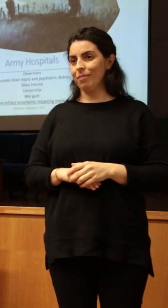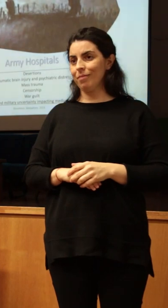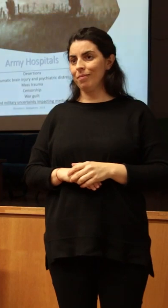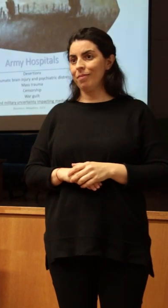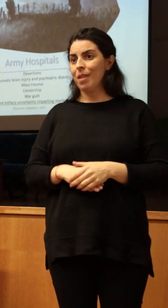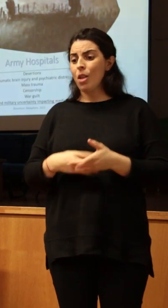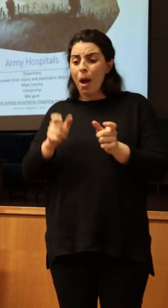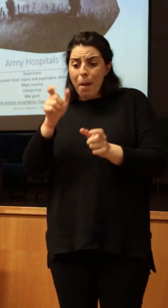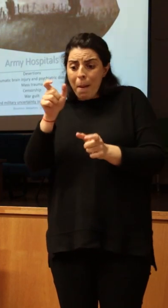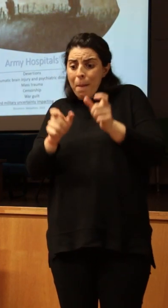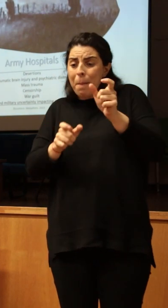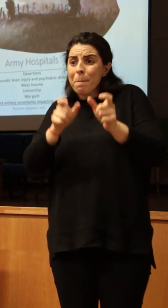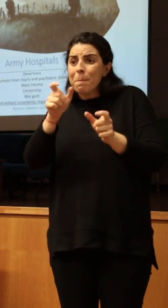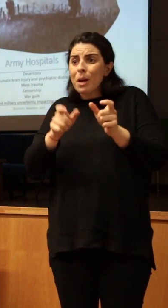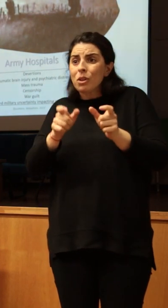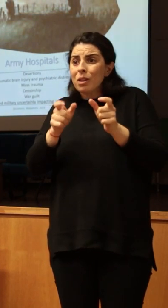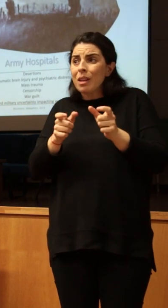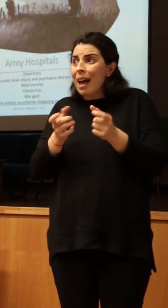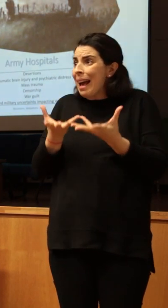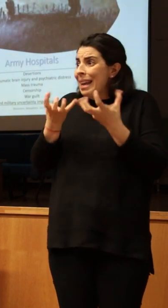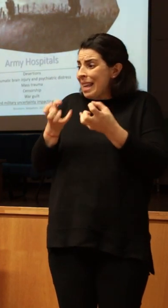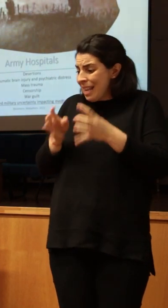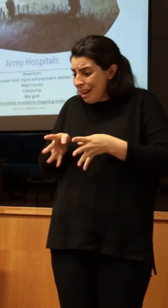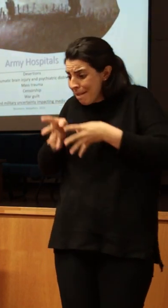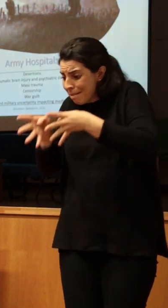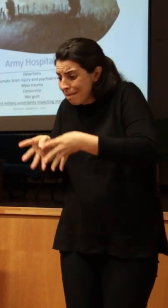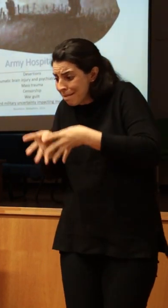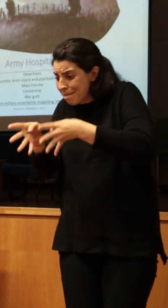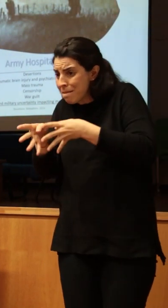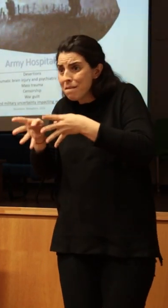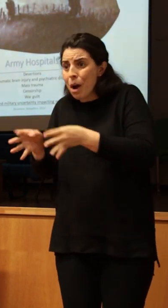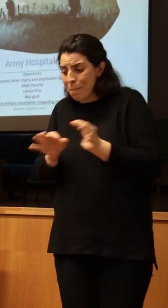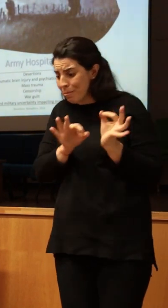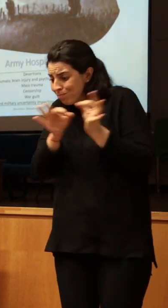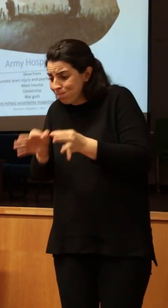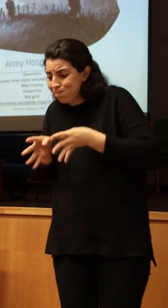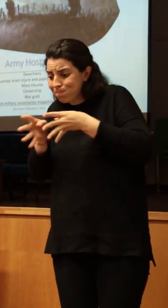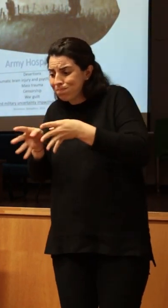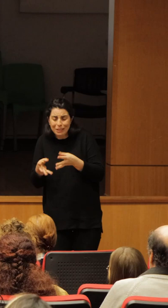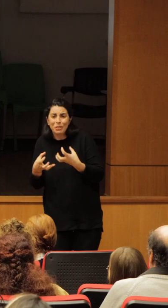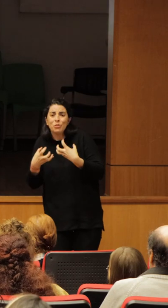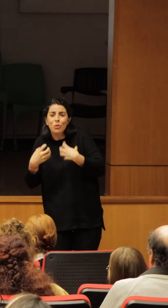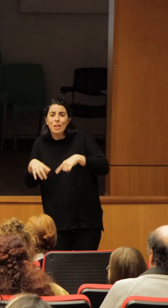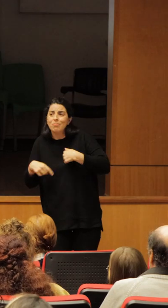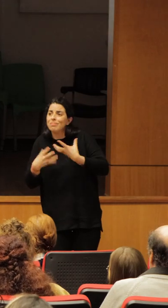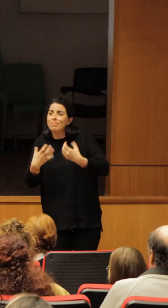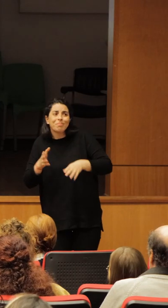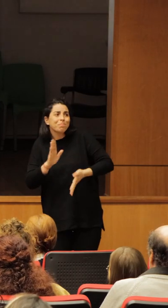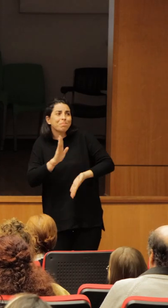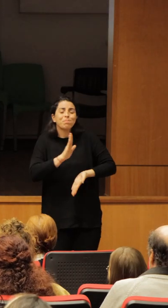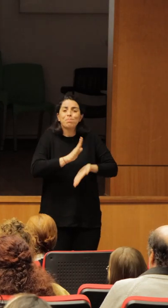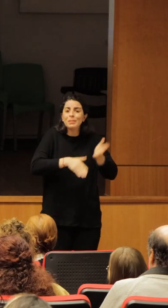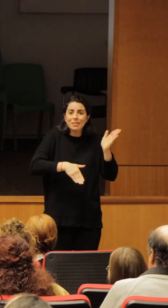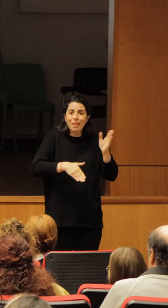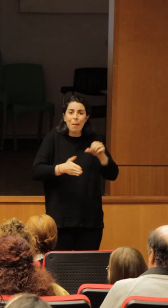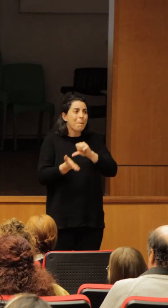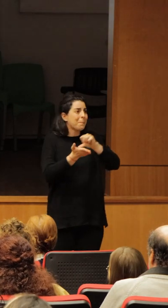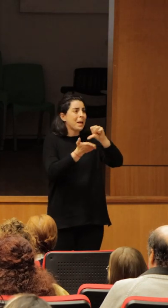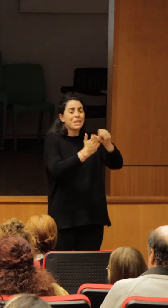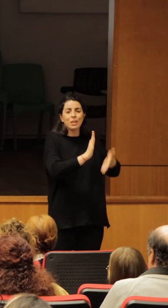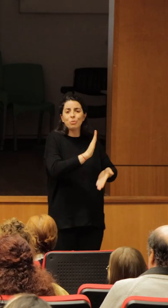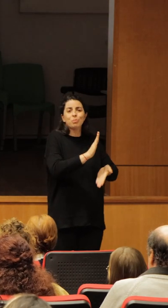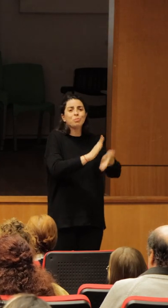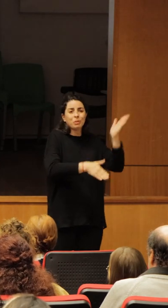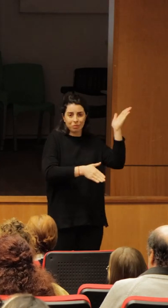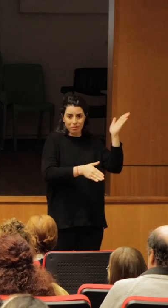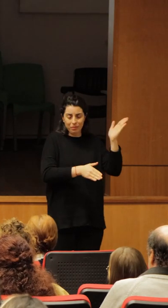¿qué le sucede a la gente que quiere ir a la guerra a pelear, pero después no quiere permanecer ahí y deserta? He wrote about traumatic brain injuries,